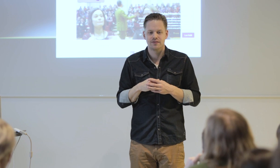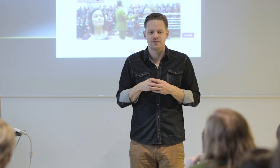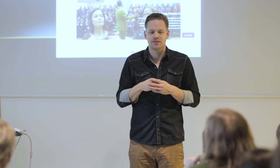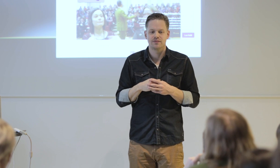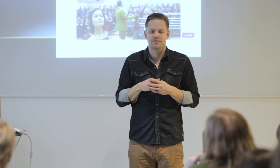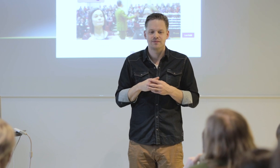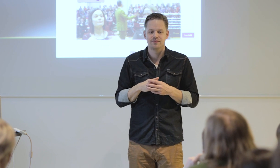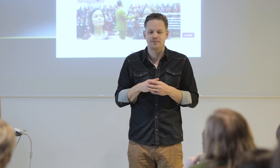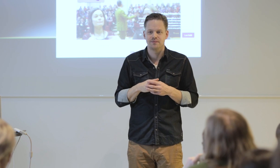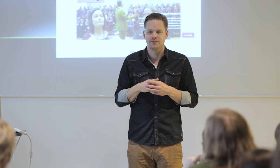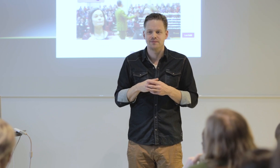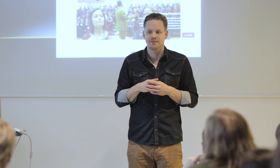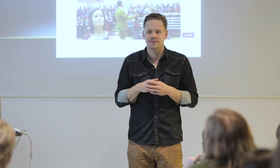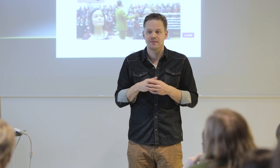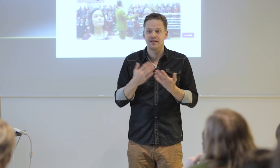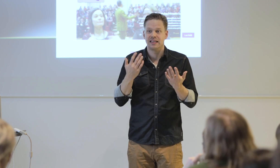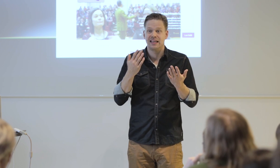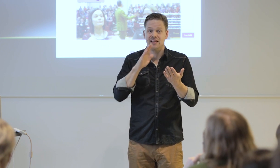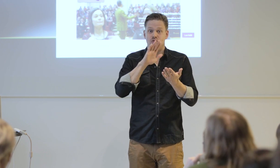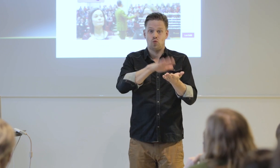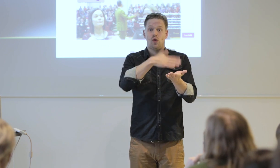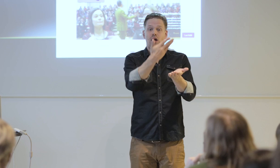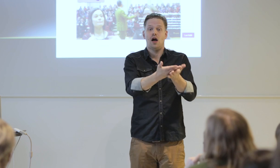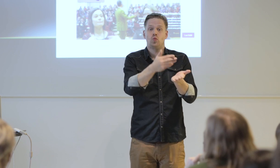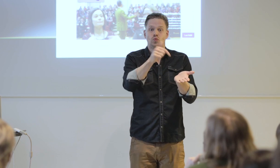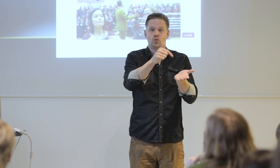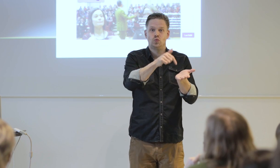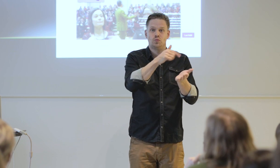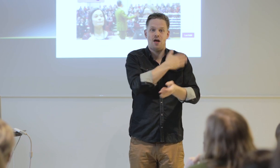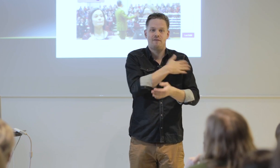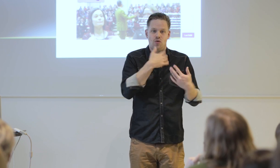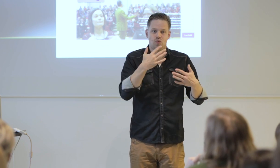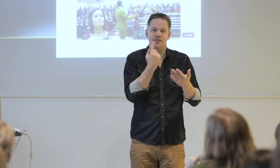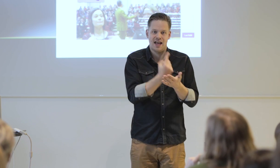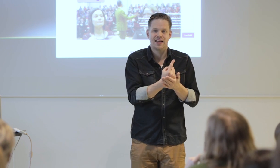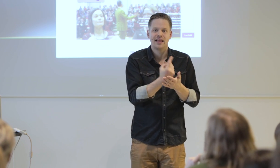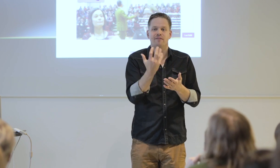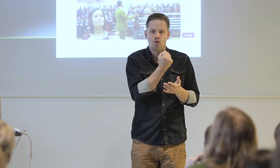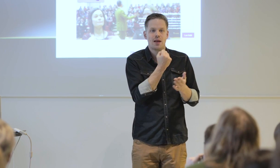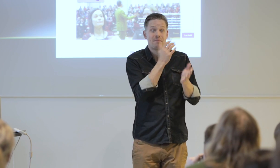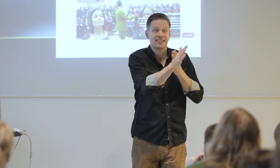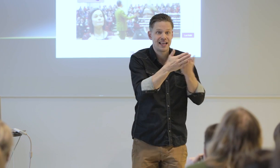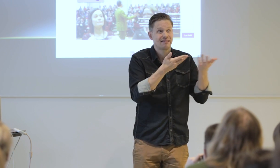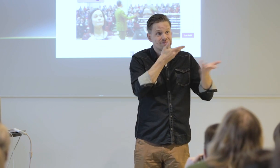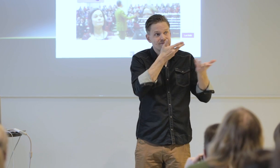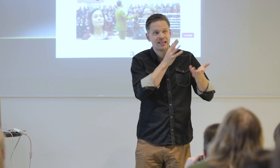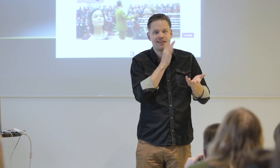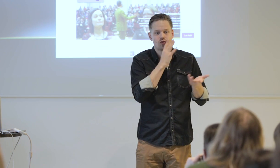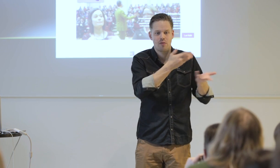hard to get your voice heard if you can't the language. And that is why the interpreter services are hugely important, that you can go